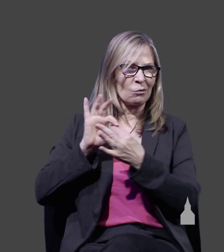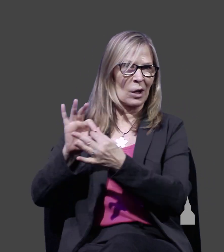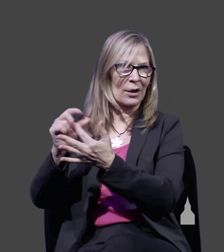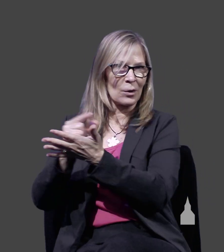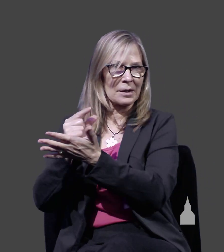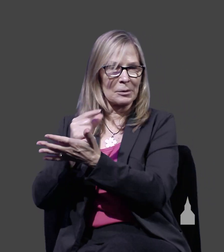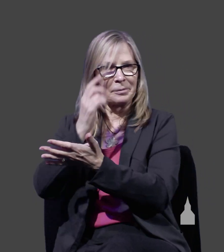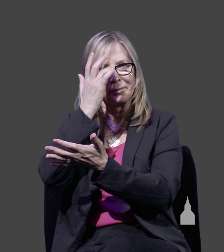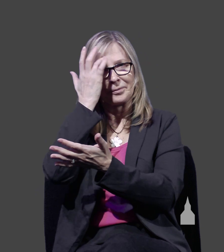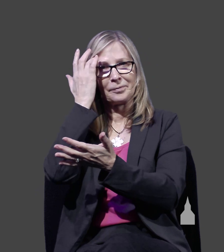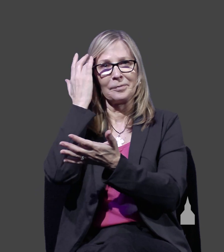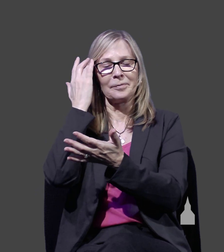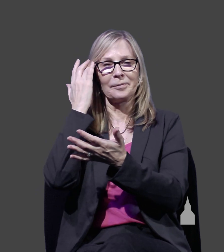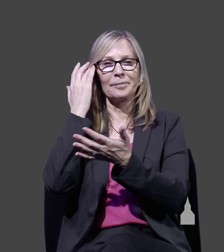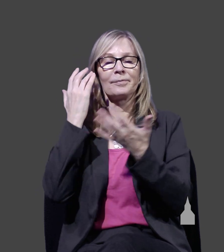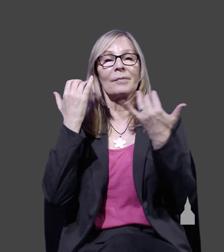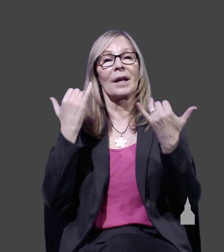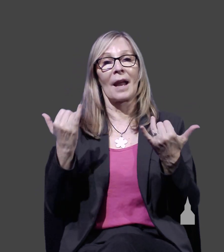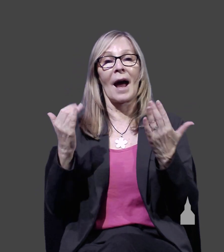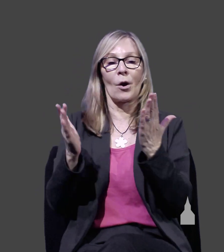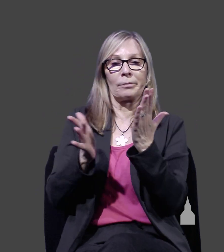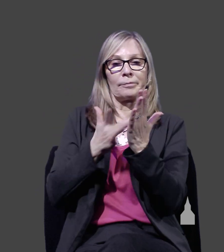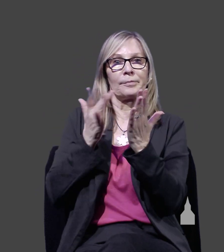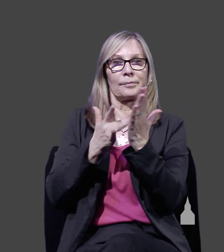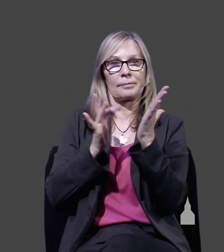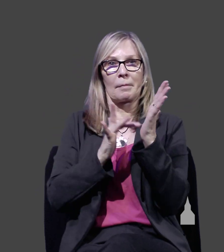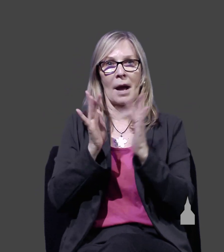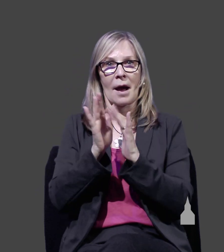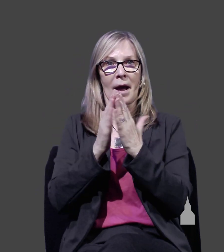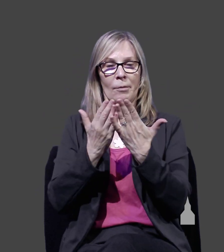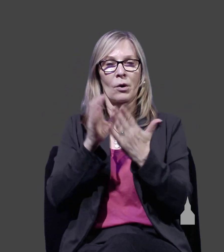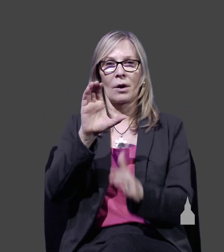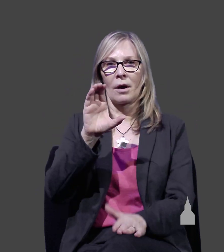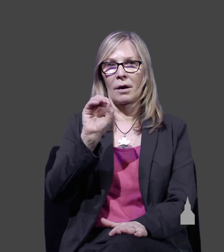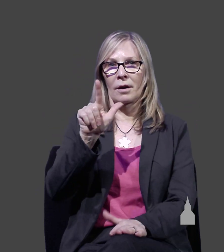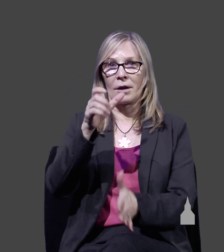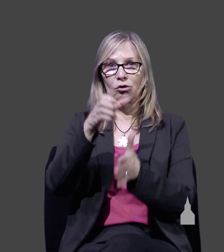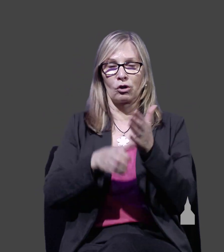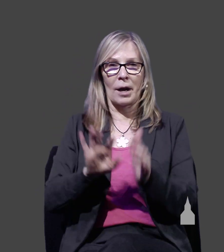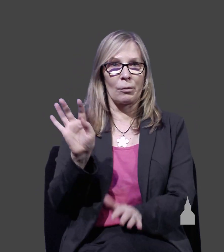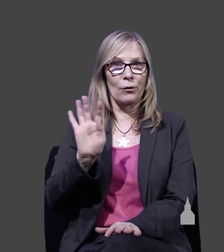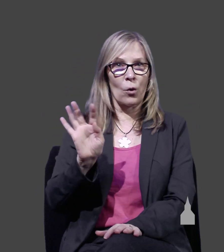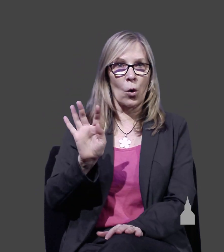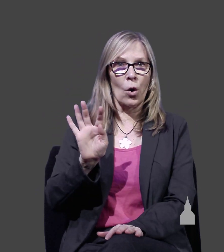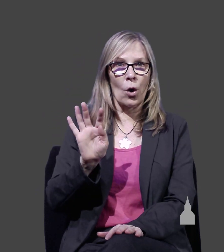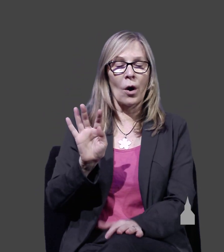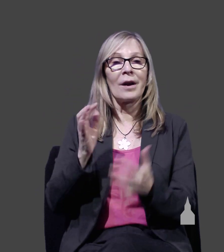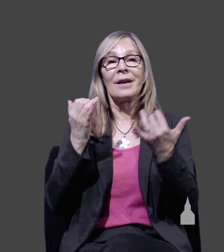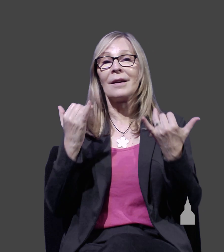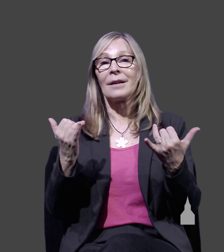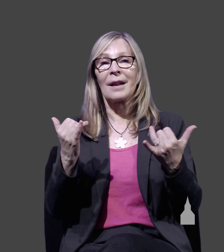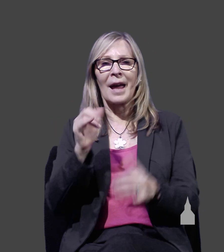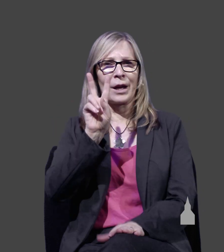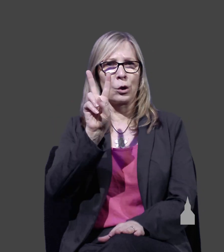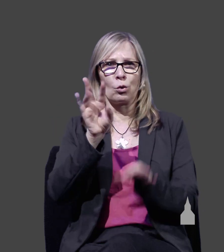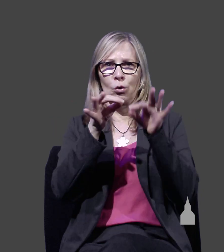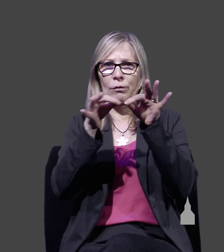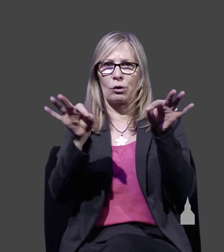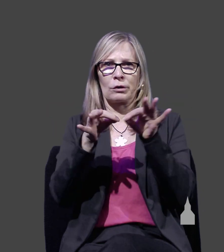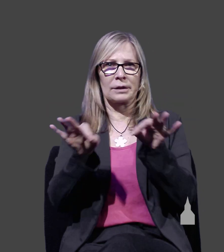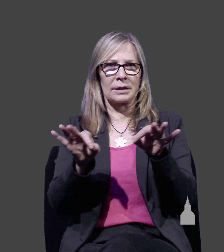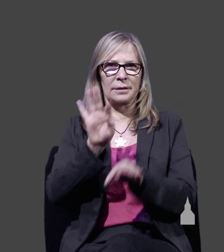Again, we'll see all this morning. You can go ahead and turn in your Bibles if you haven't already done so to Colossians chapter 4. We're only going to be covering two verses, verses 5 and